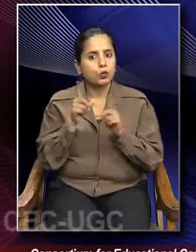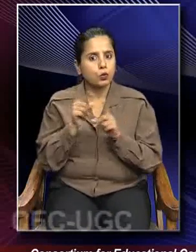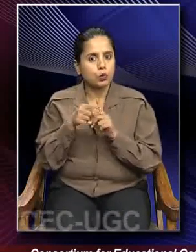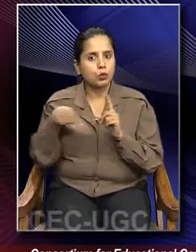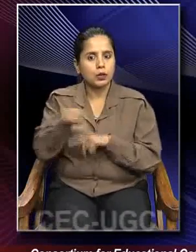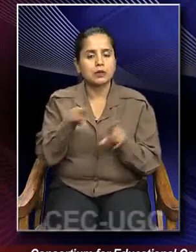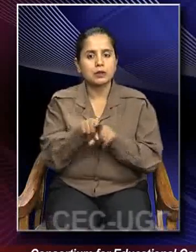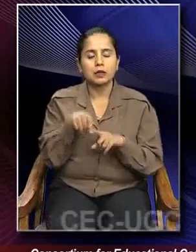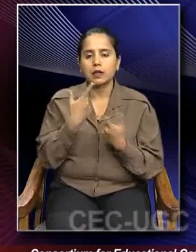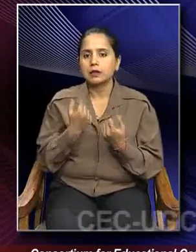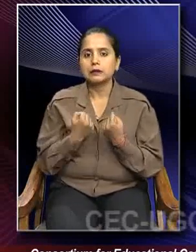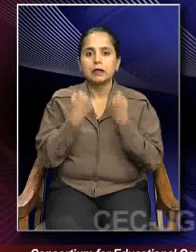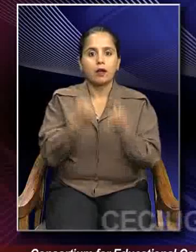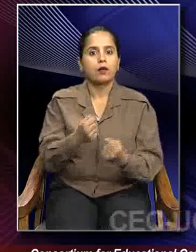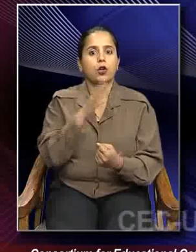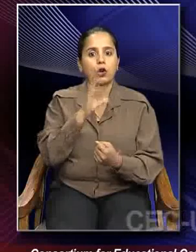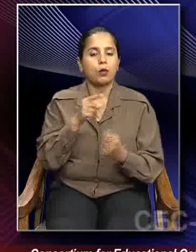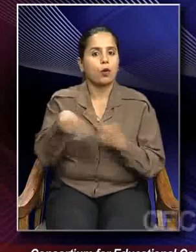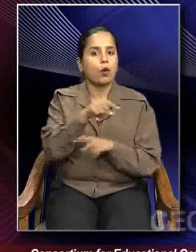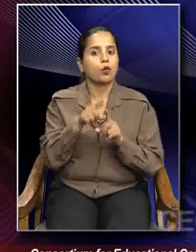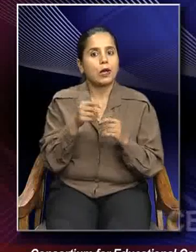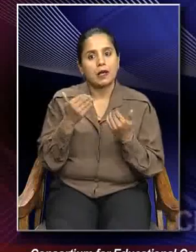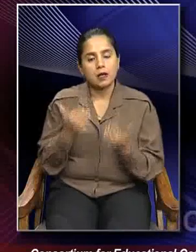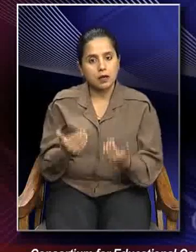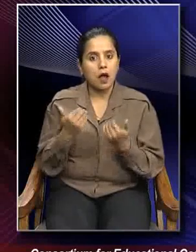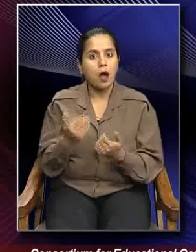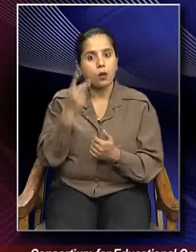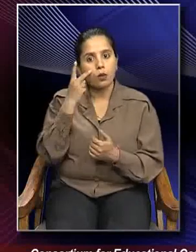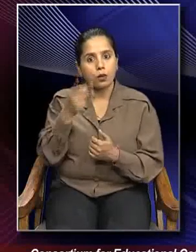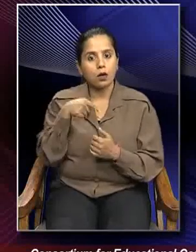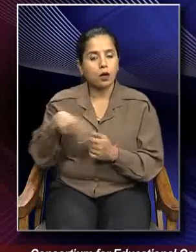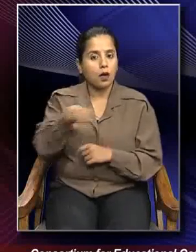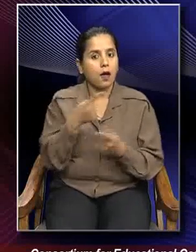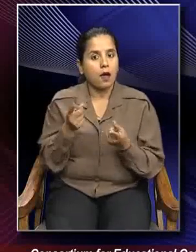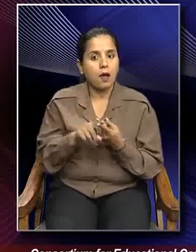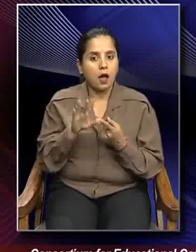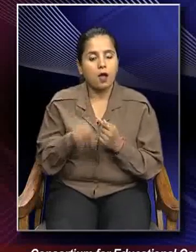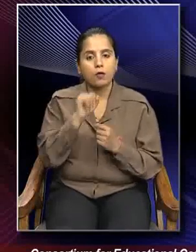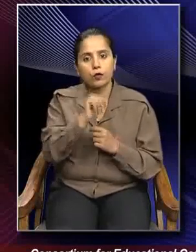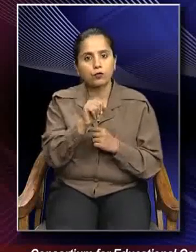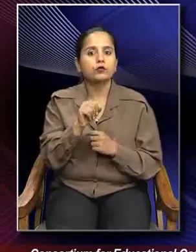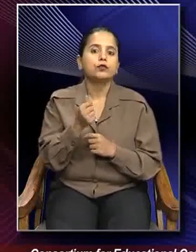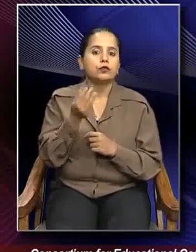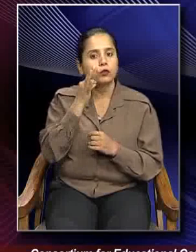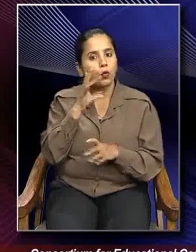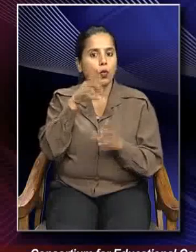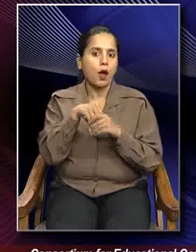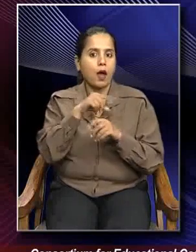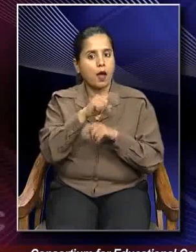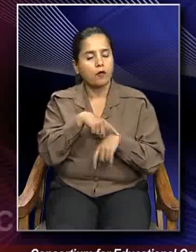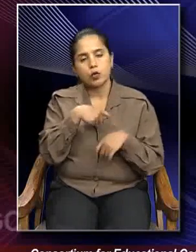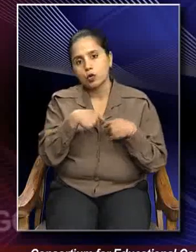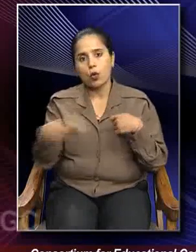a sacrifice performed now bears fruit after a long